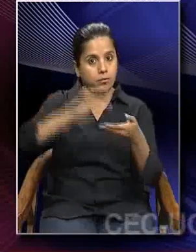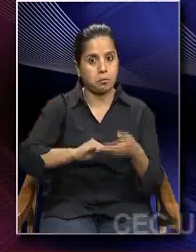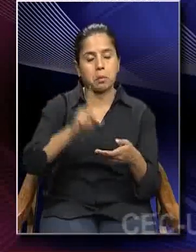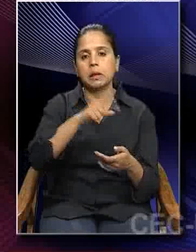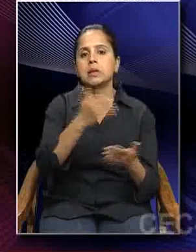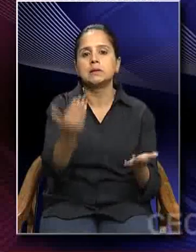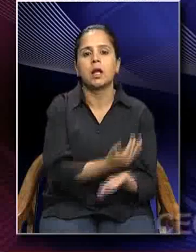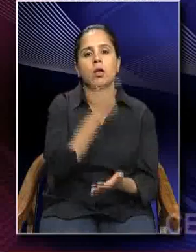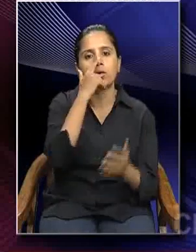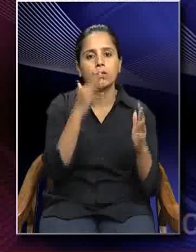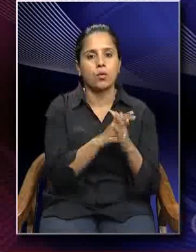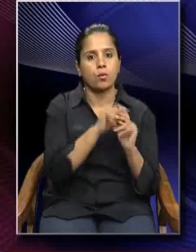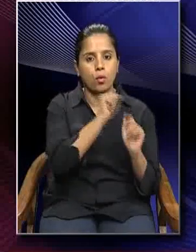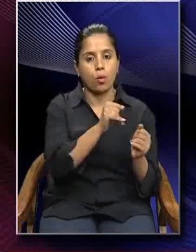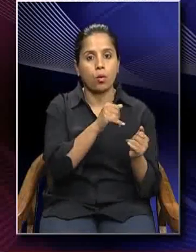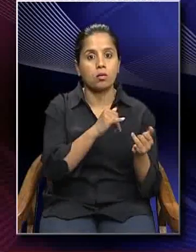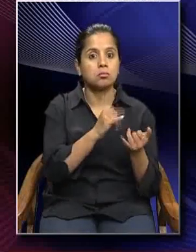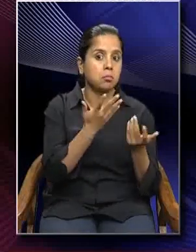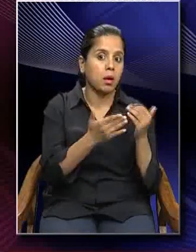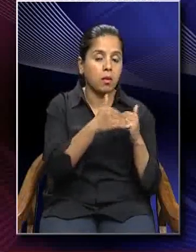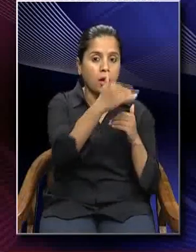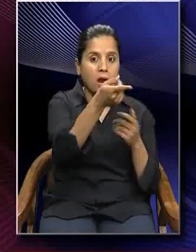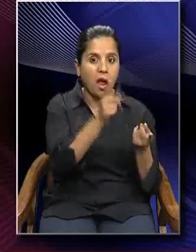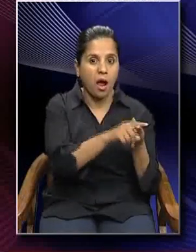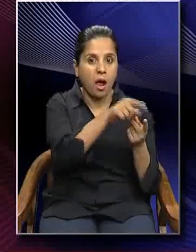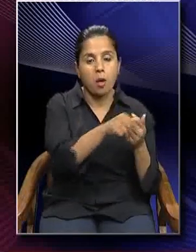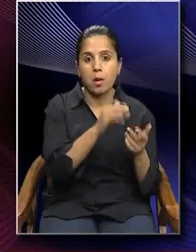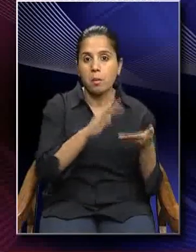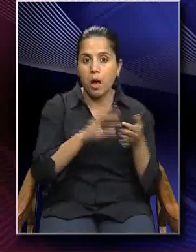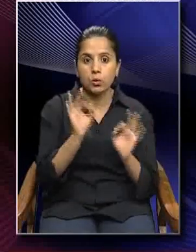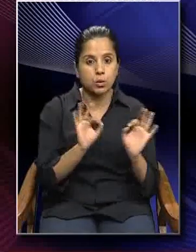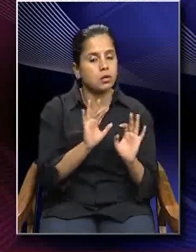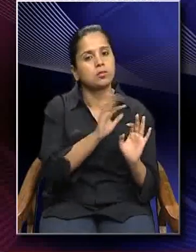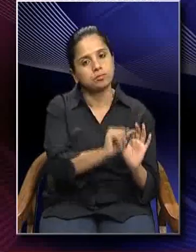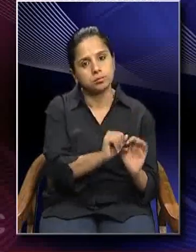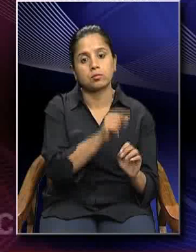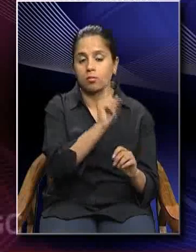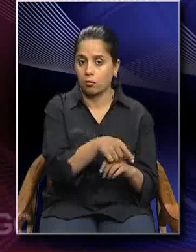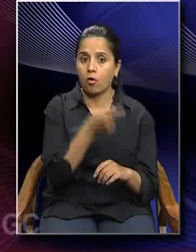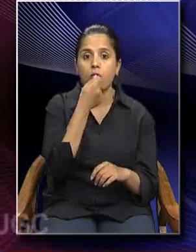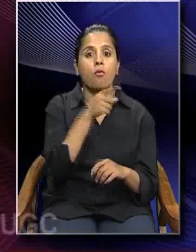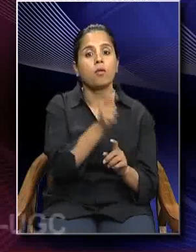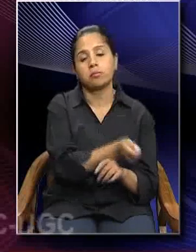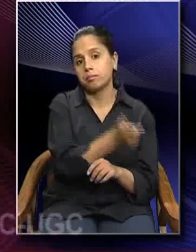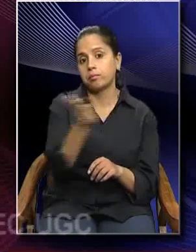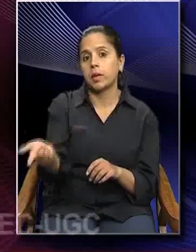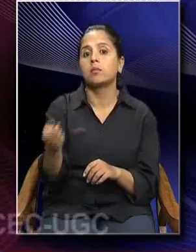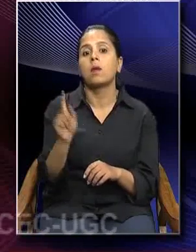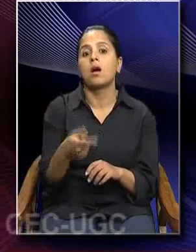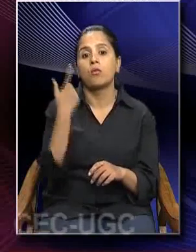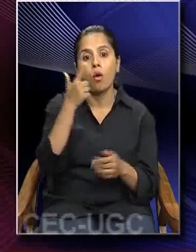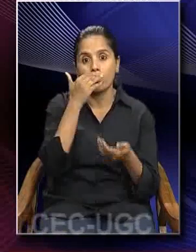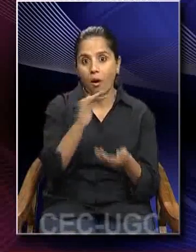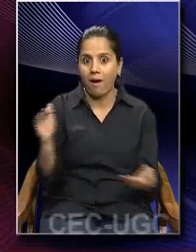girl from the situation of maidenhood. So, therefore, her father had to pay him a price